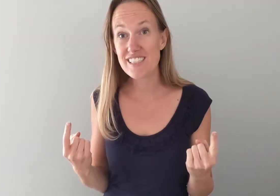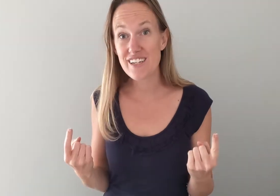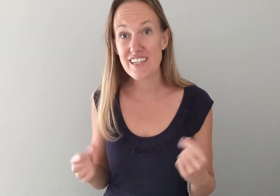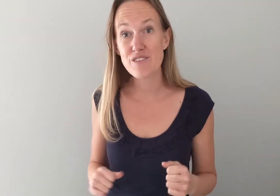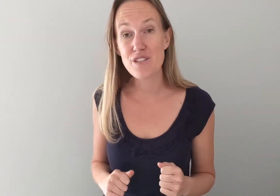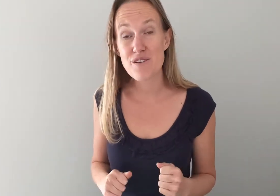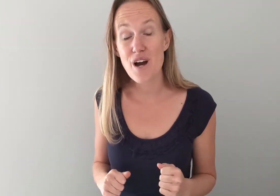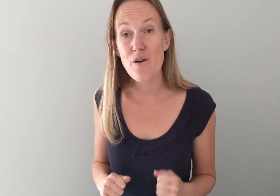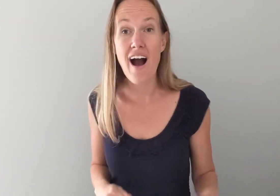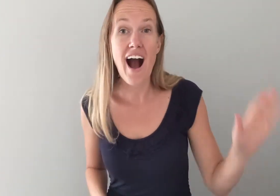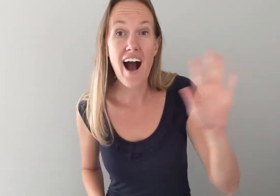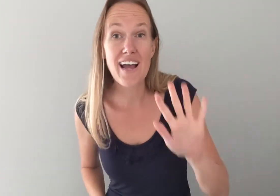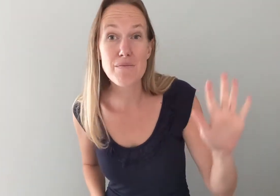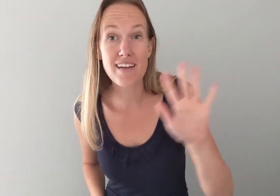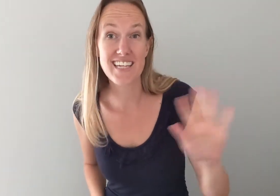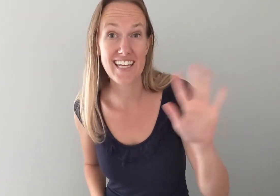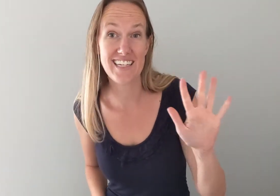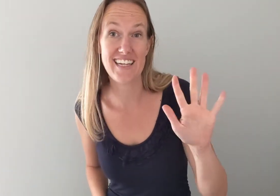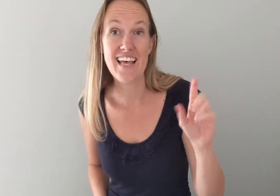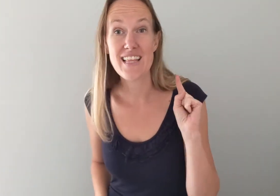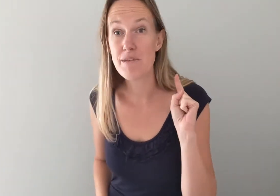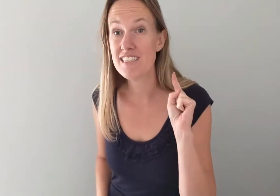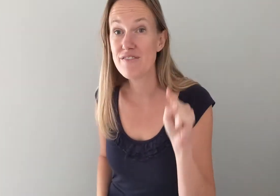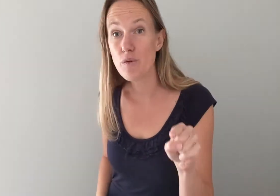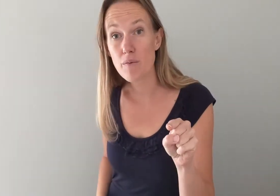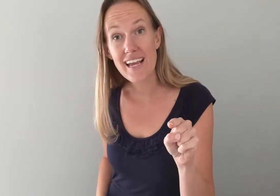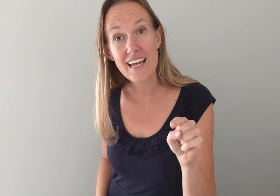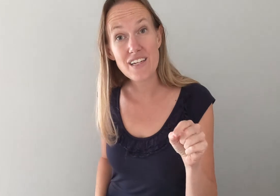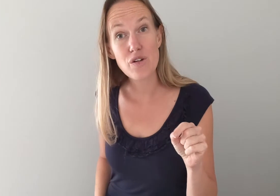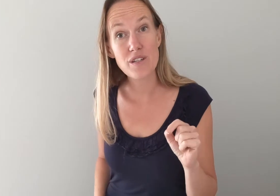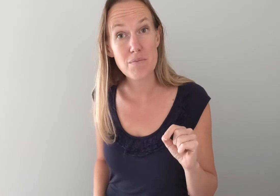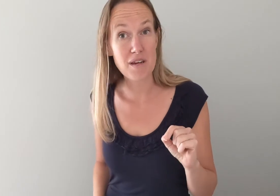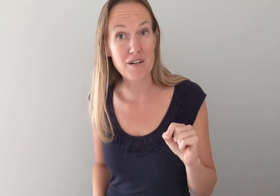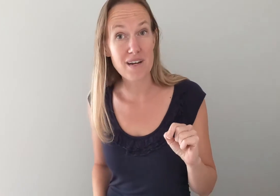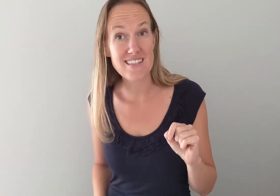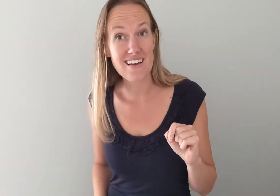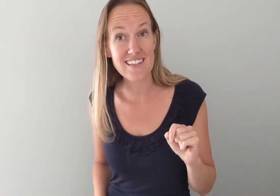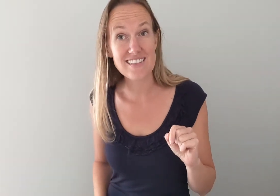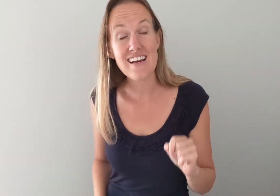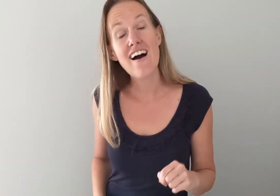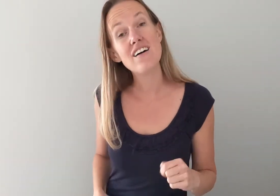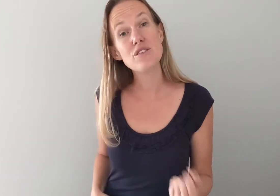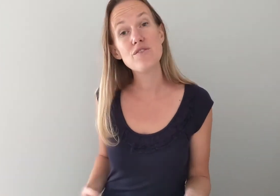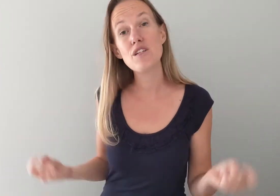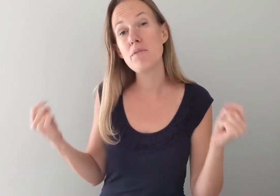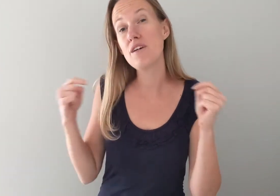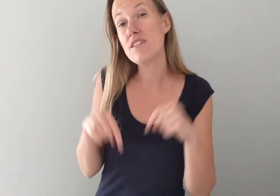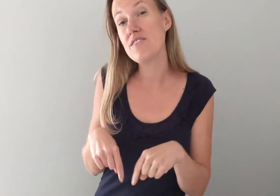started, you should know I am left-handed. That means if you are right-handed, you're going to mirror my signs. Also, if you look below this video